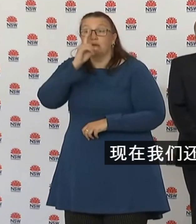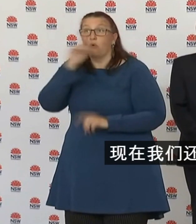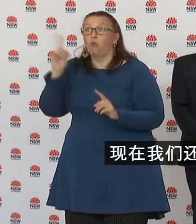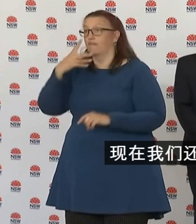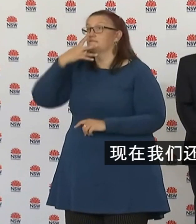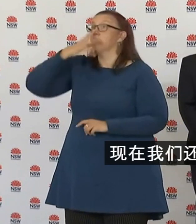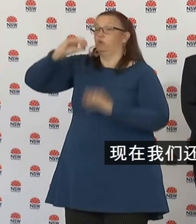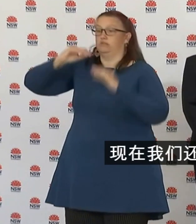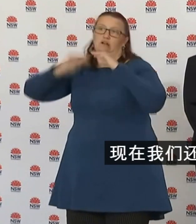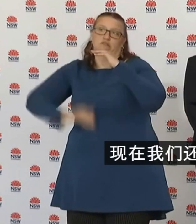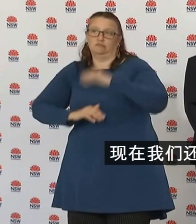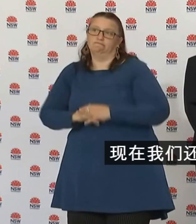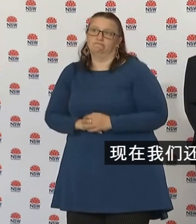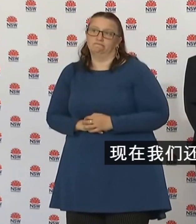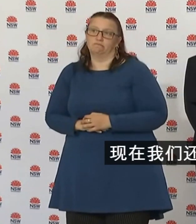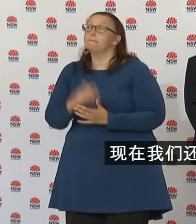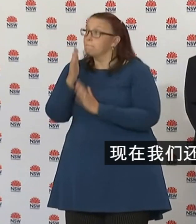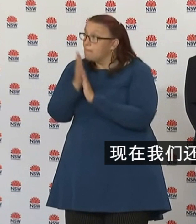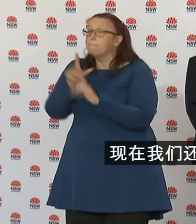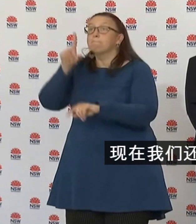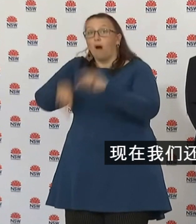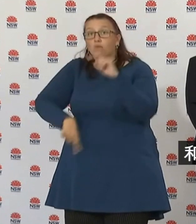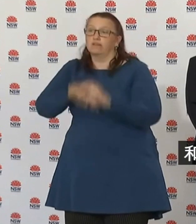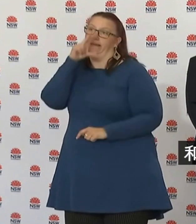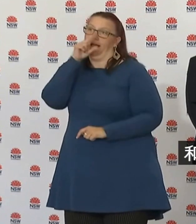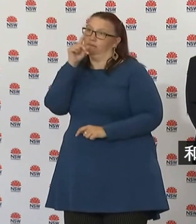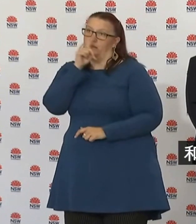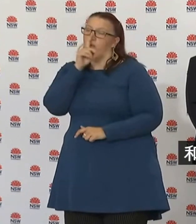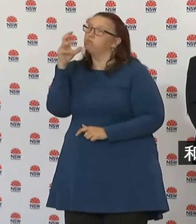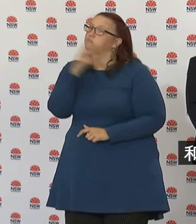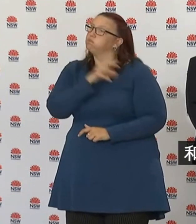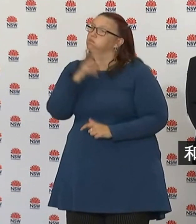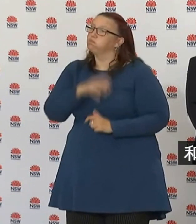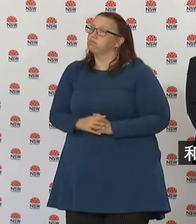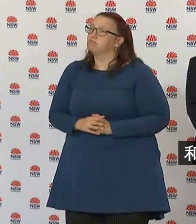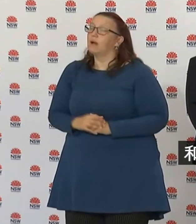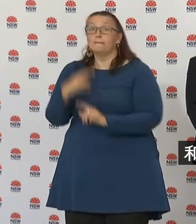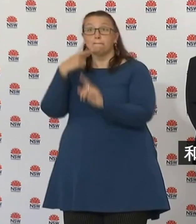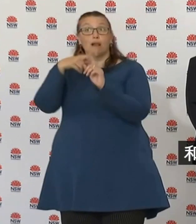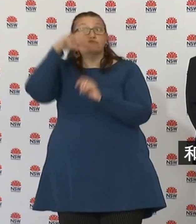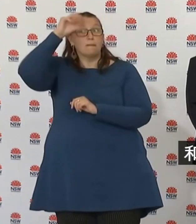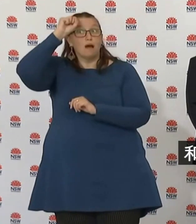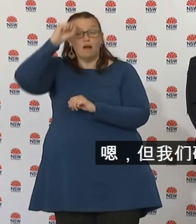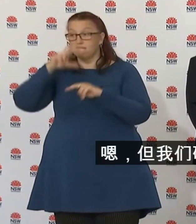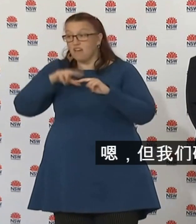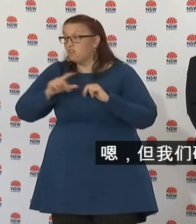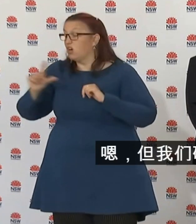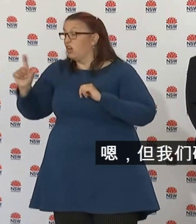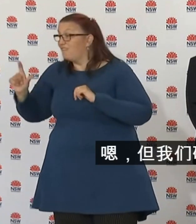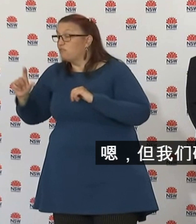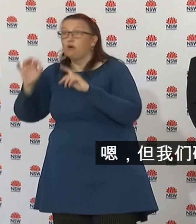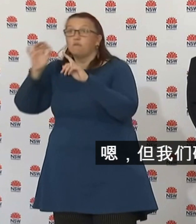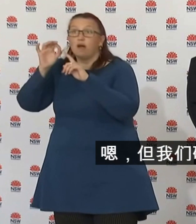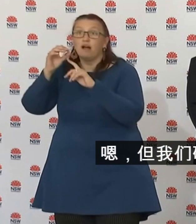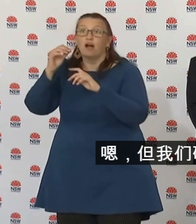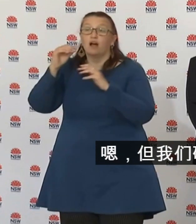seeing. Now, we have to also remember that the communities of southwestern and western Sydney are also particularly young. But